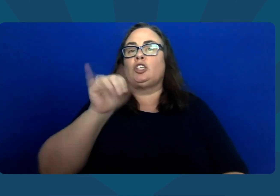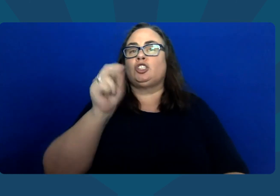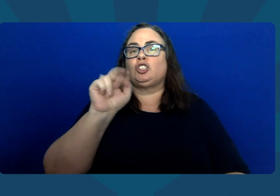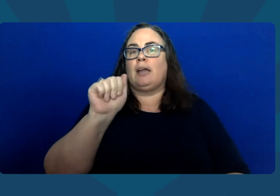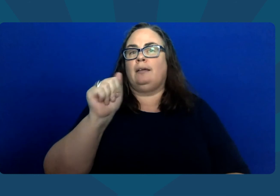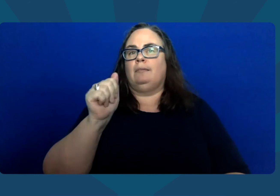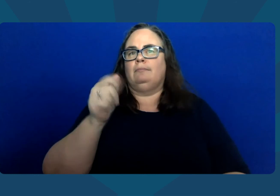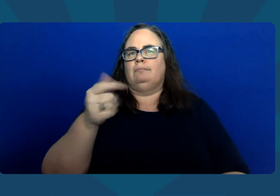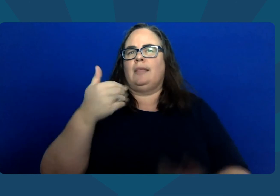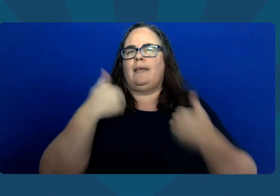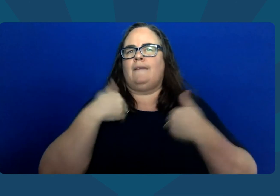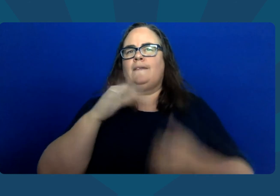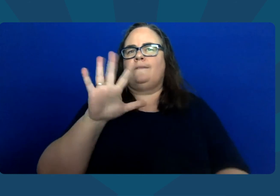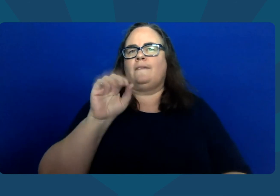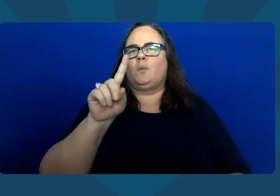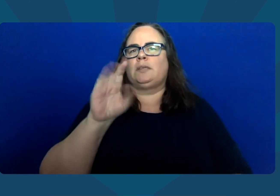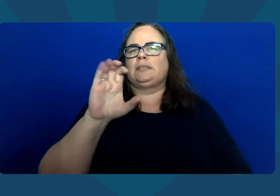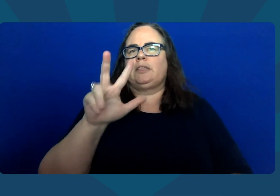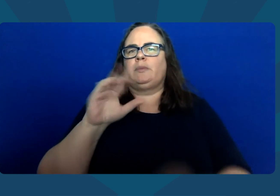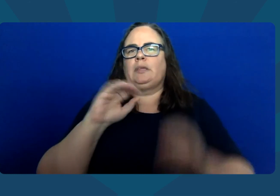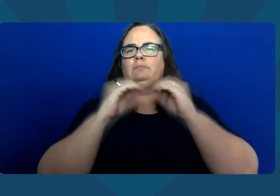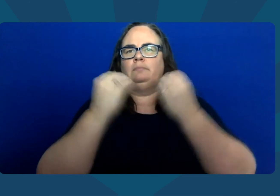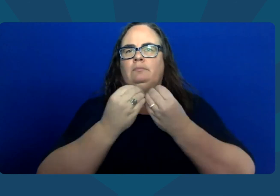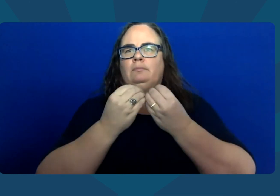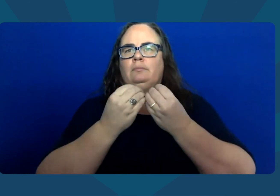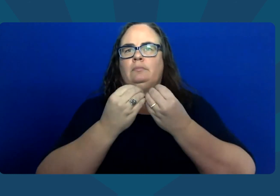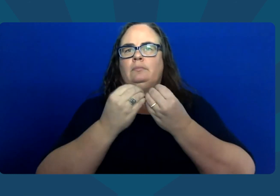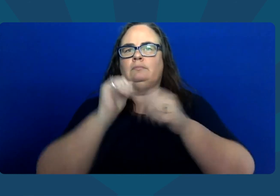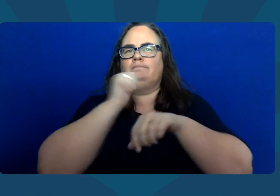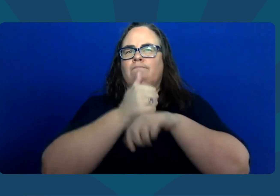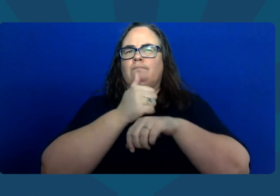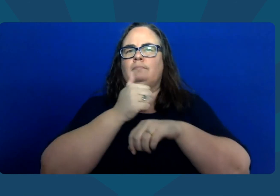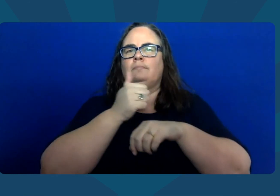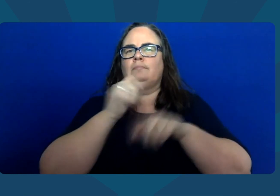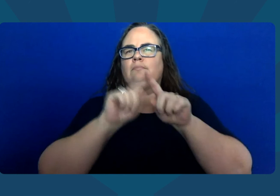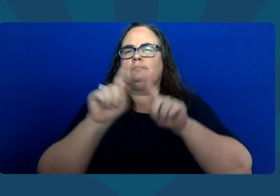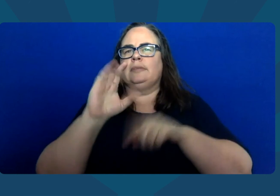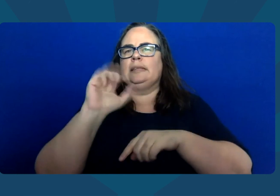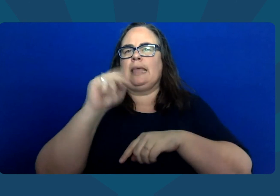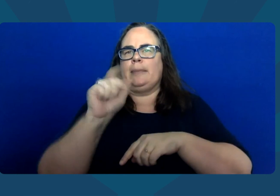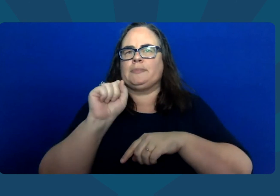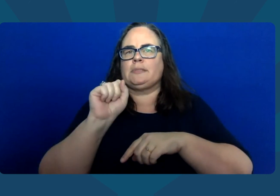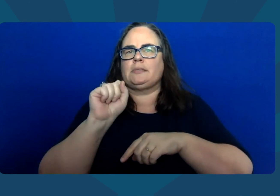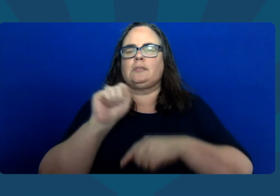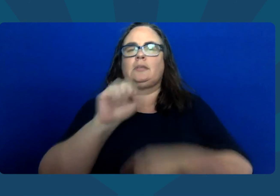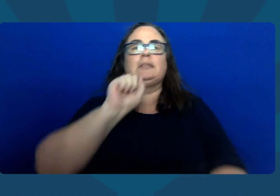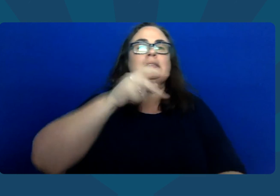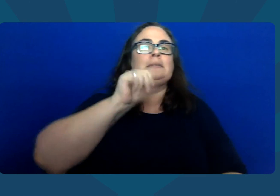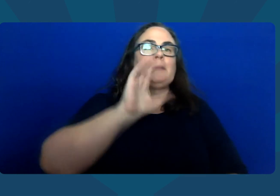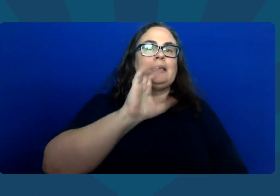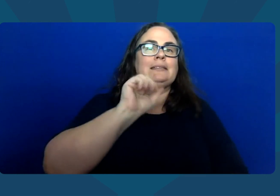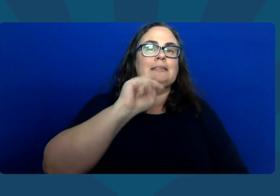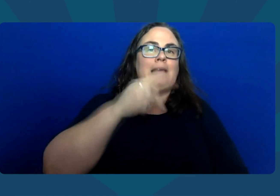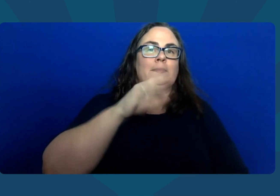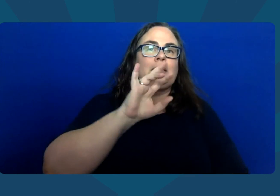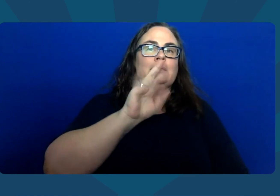Jana has a 501c3 foundation providing summer enrichment programs